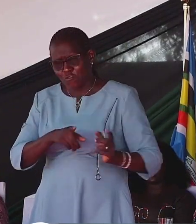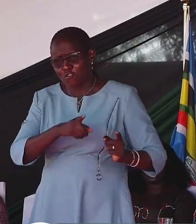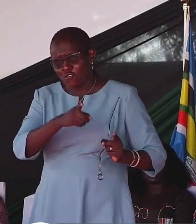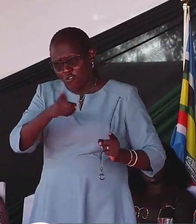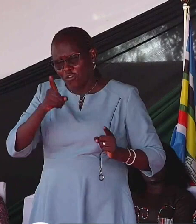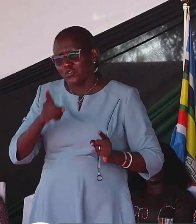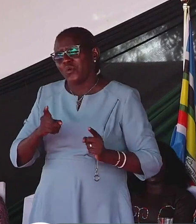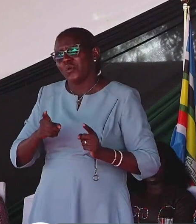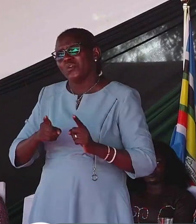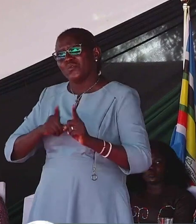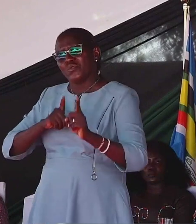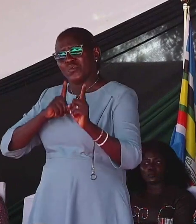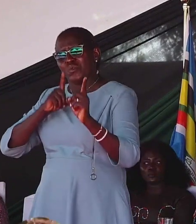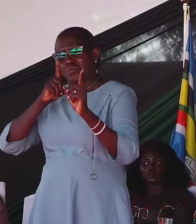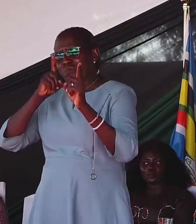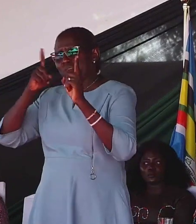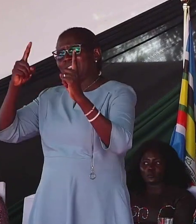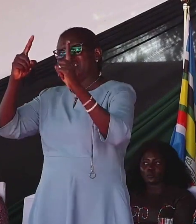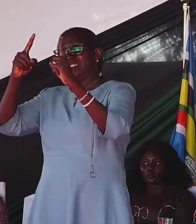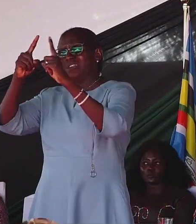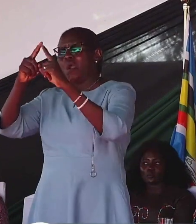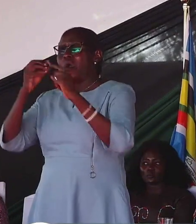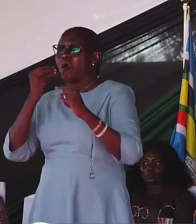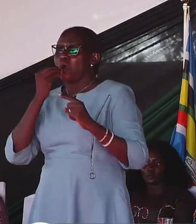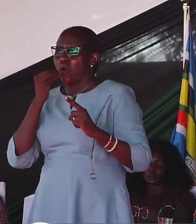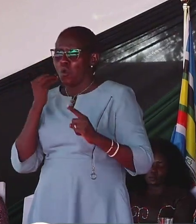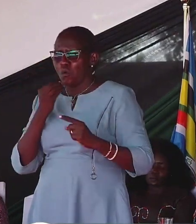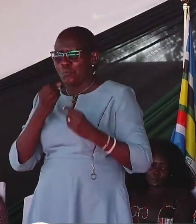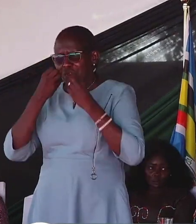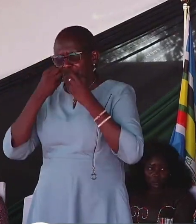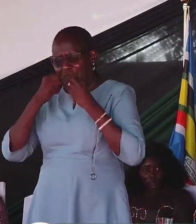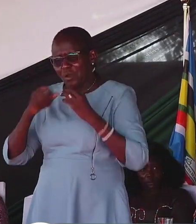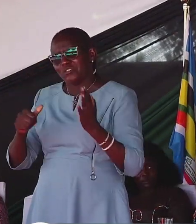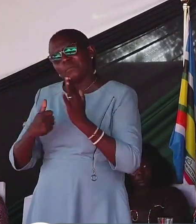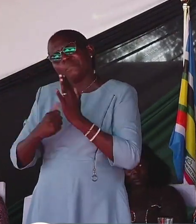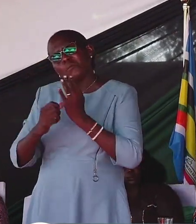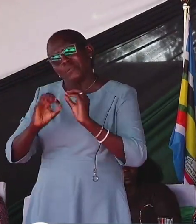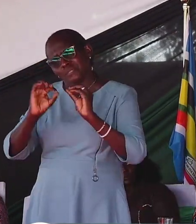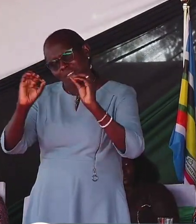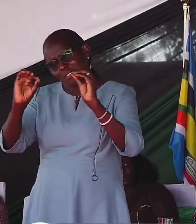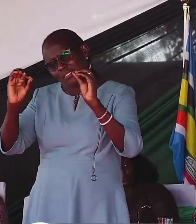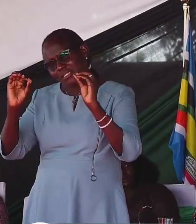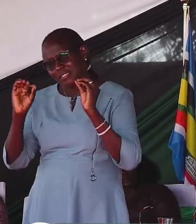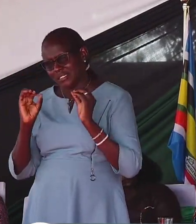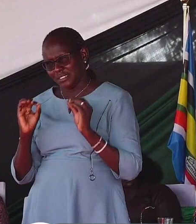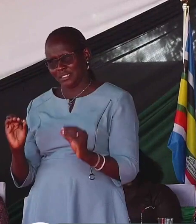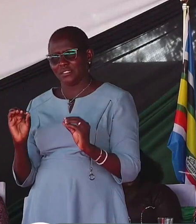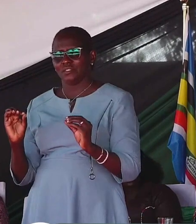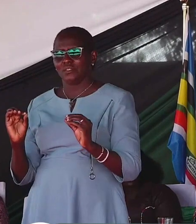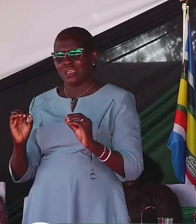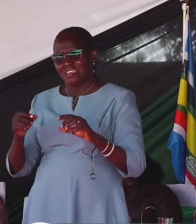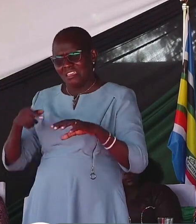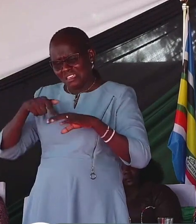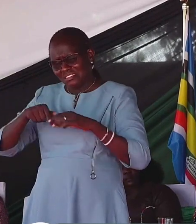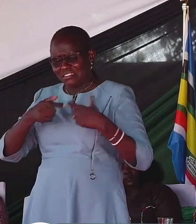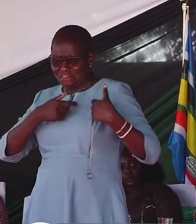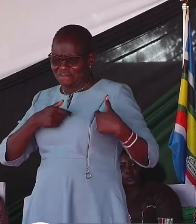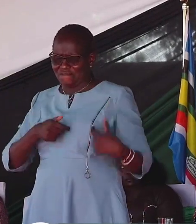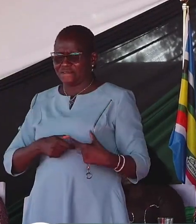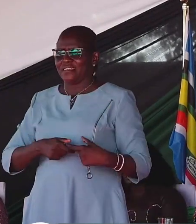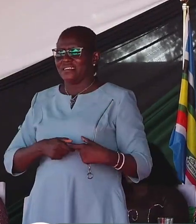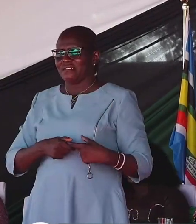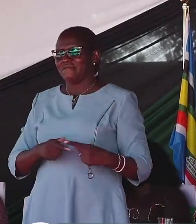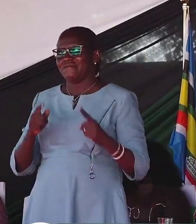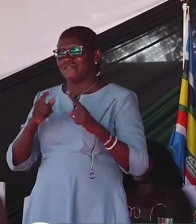to reach your homes without any problem, and that is coming deep from my heart. na mtafika sawa